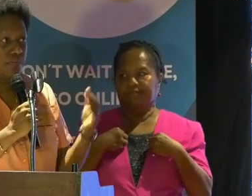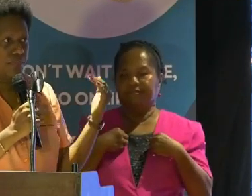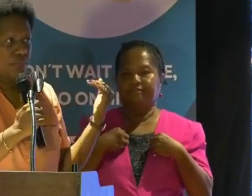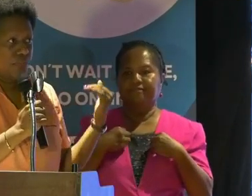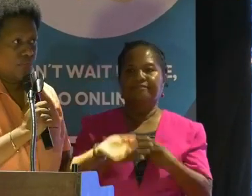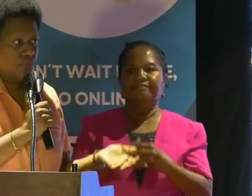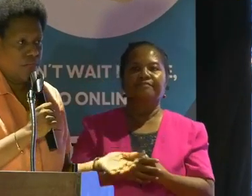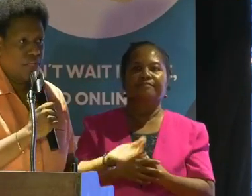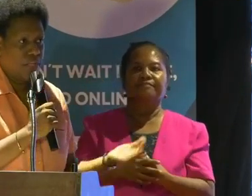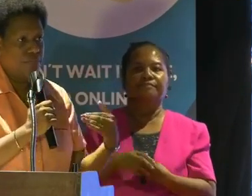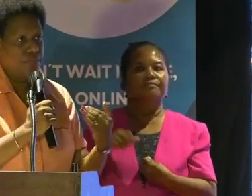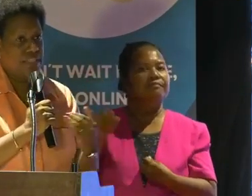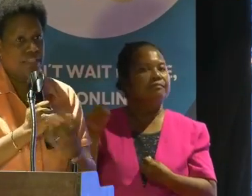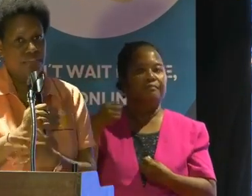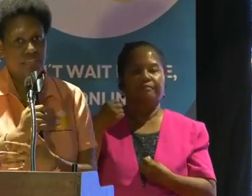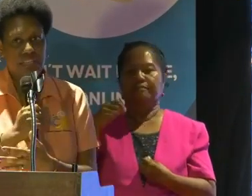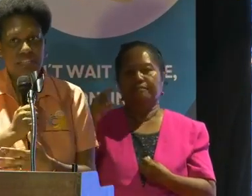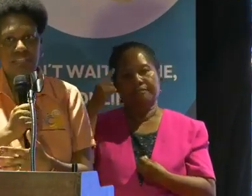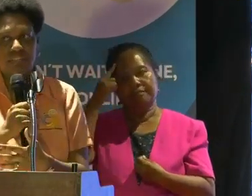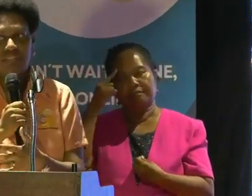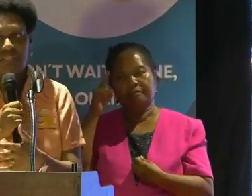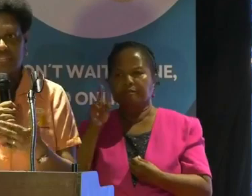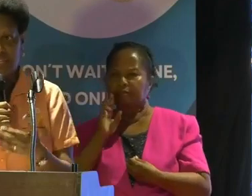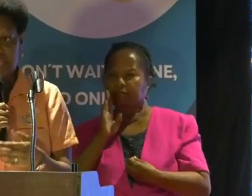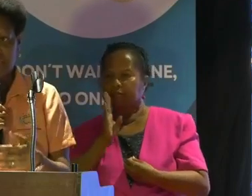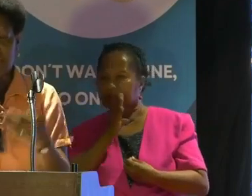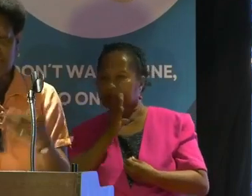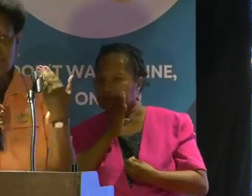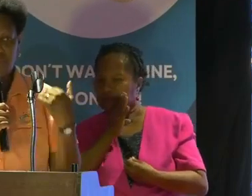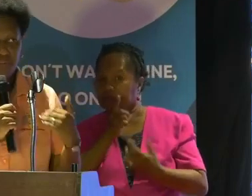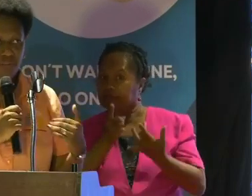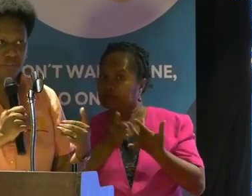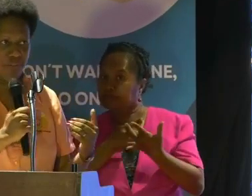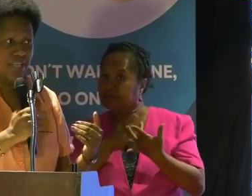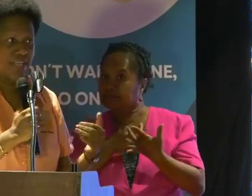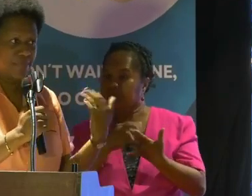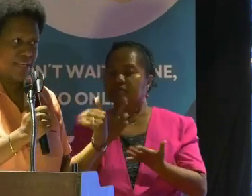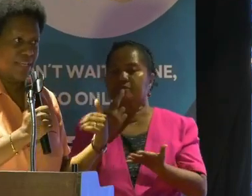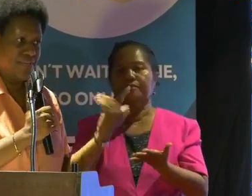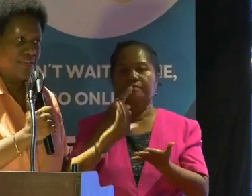So don't worry if you missed out on the other sessions. Again, they have been